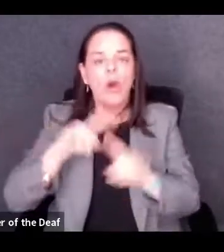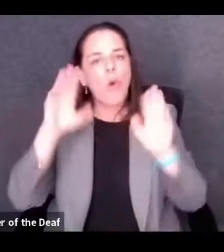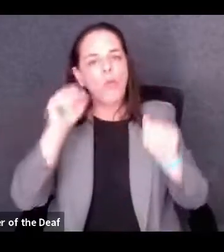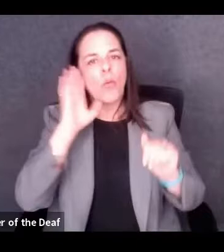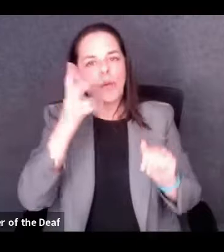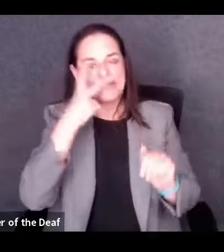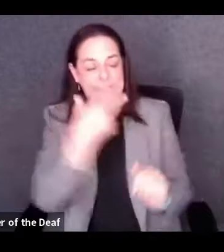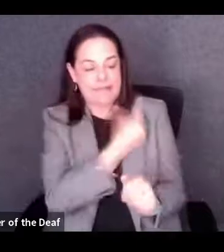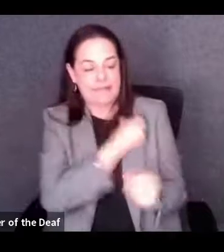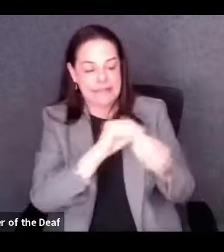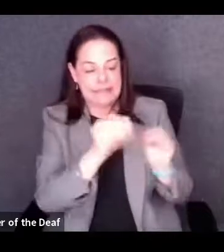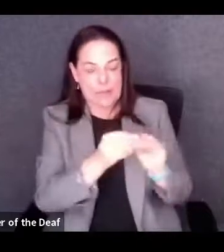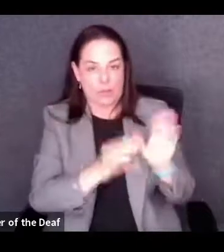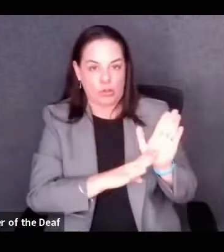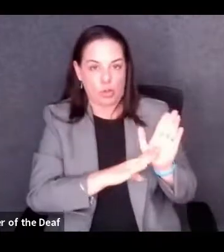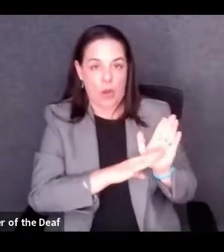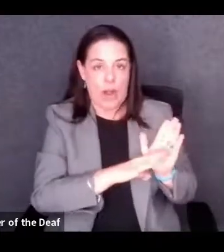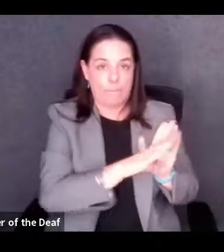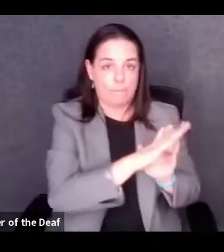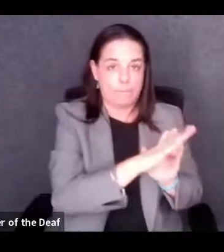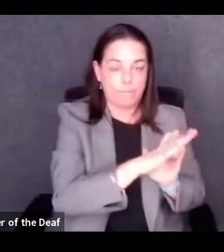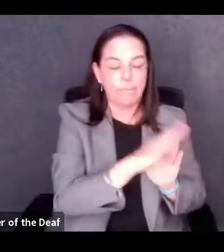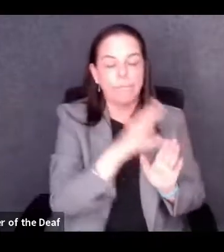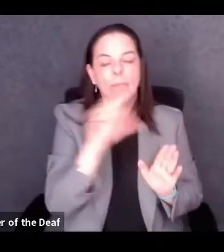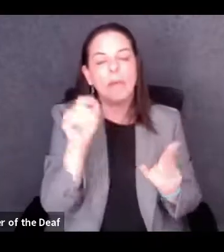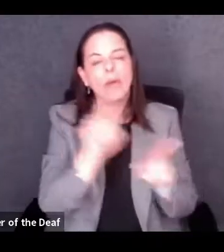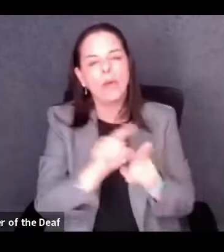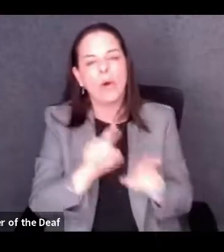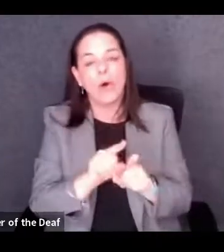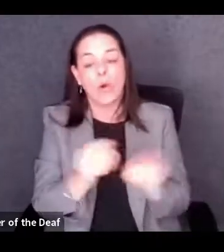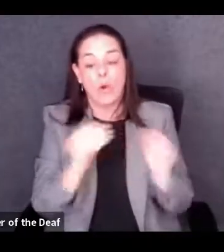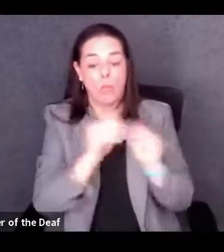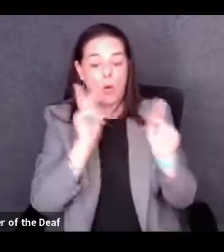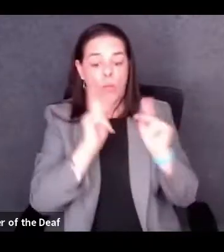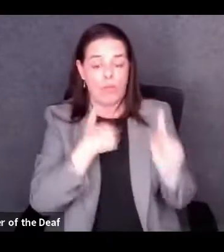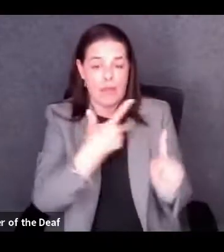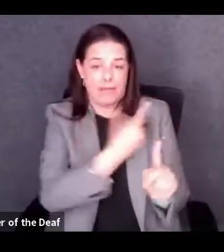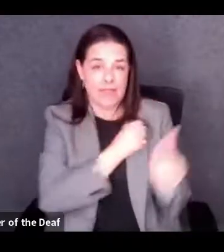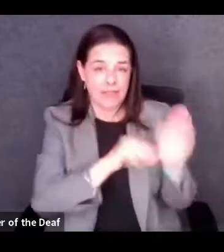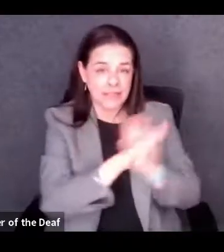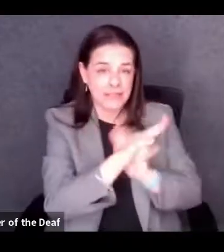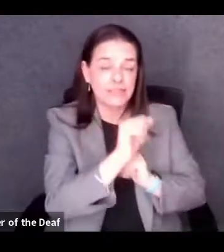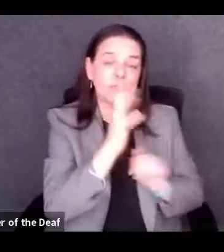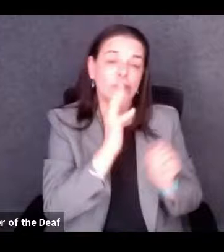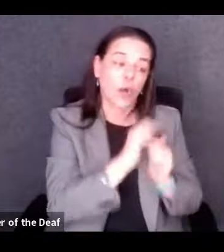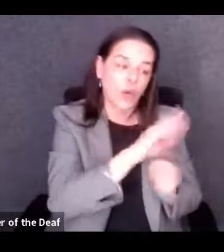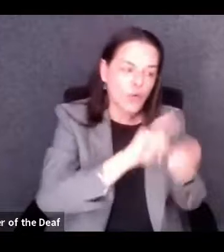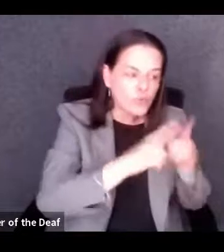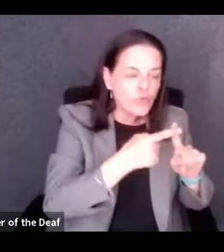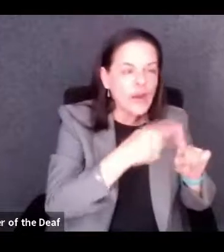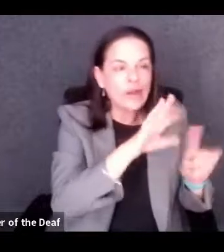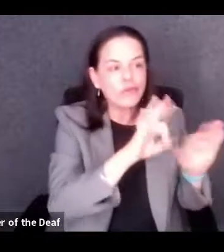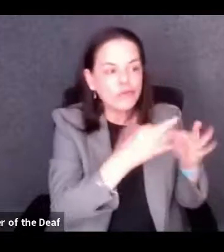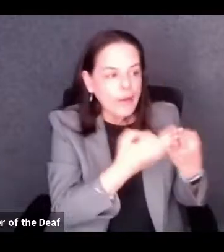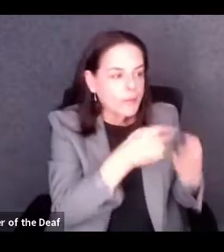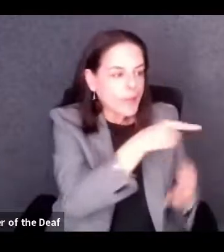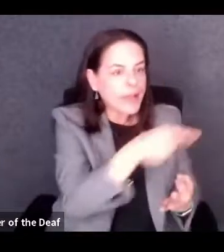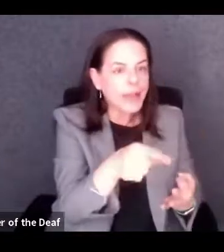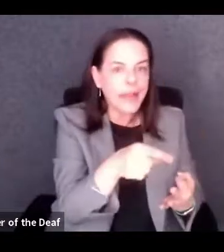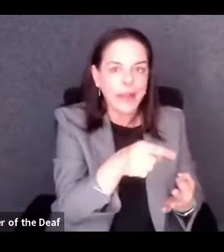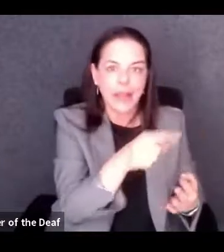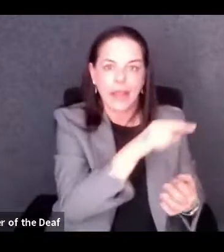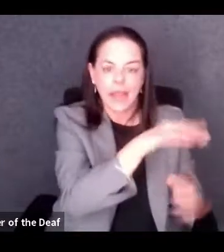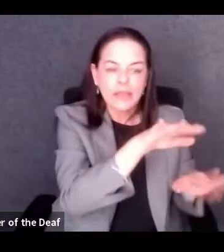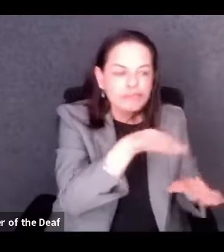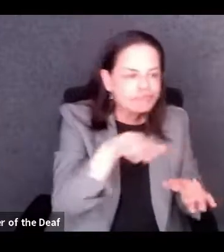numbers going up. There's also something to be said that the more people get vaccinated and they can talk to their friends and their relatives and their loved ones,